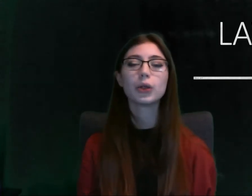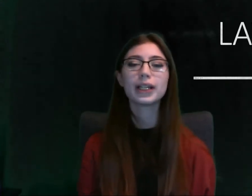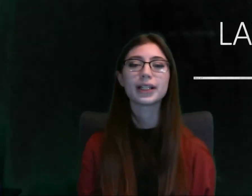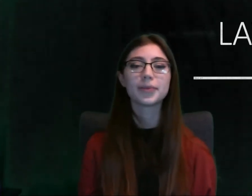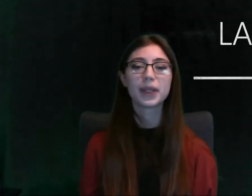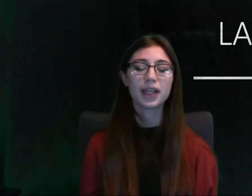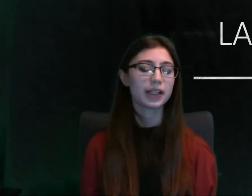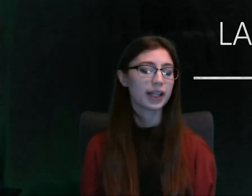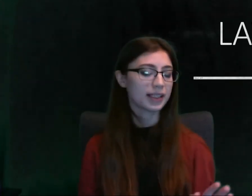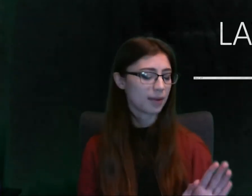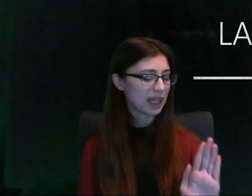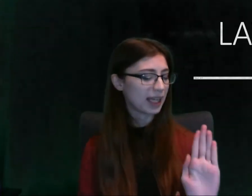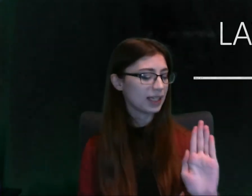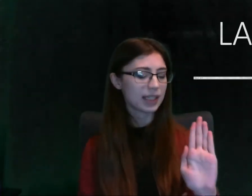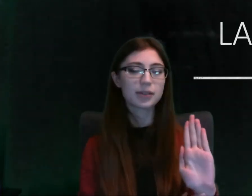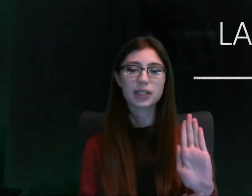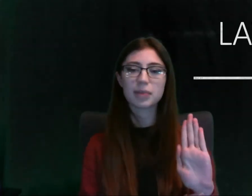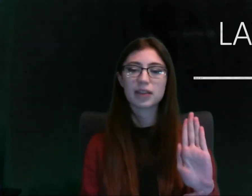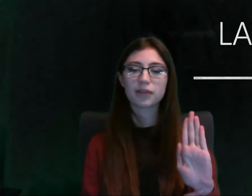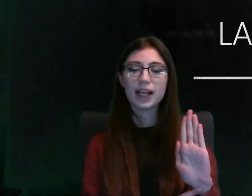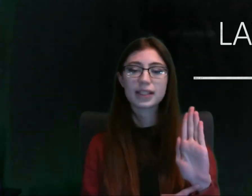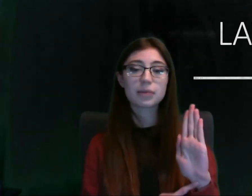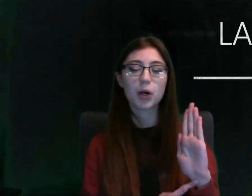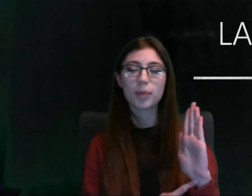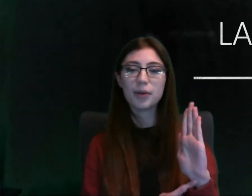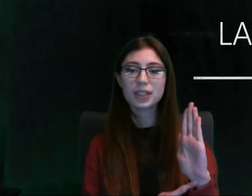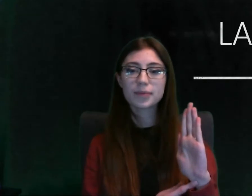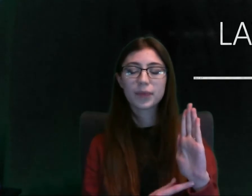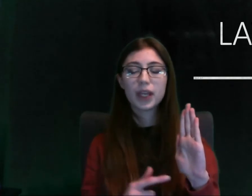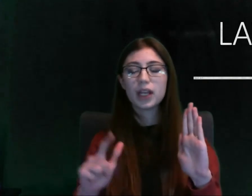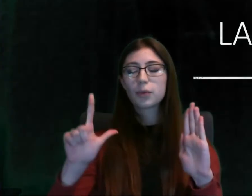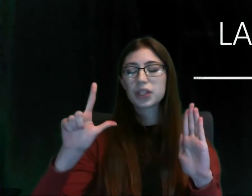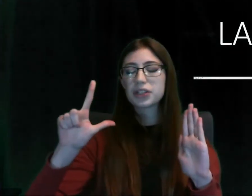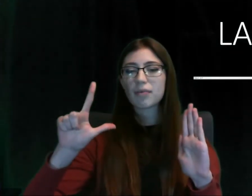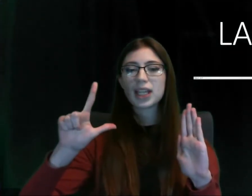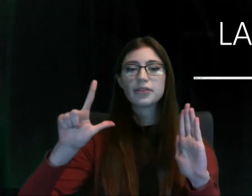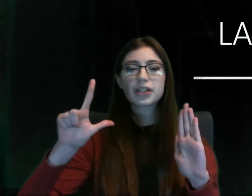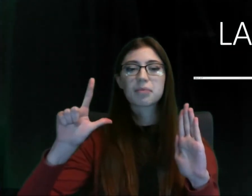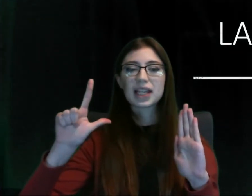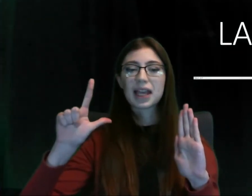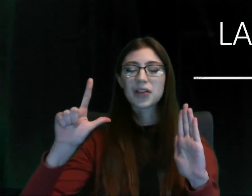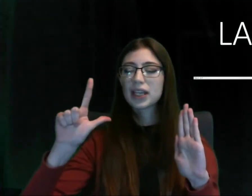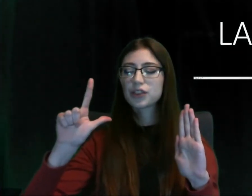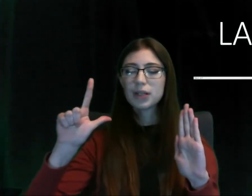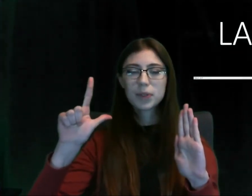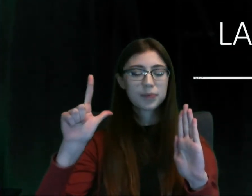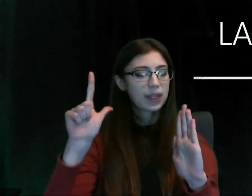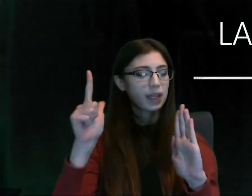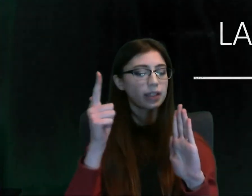Lawyer. Your non-dominant hand is going to be flat, palm out. With your dominant hand, you're going to make an L hand shape. And you're going to